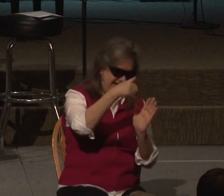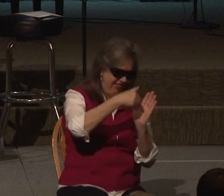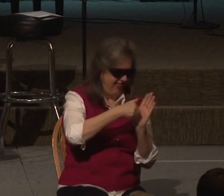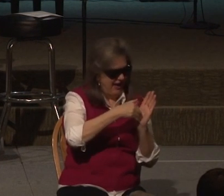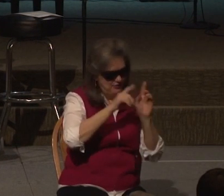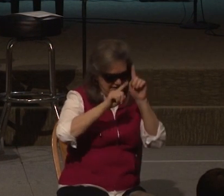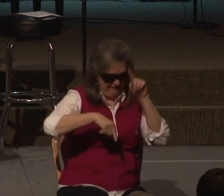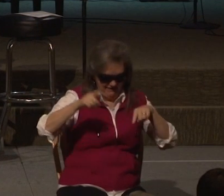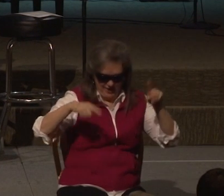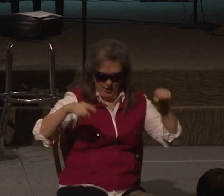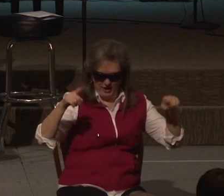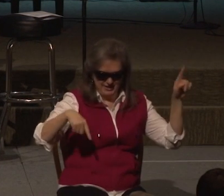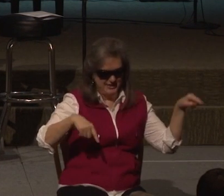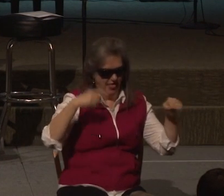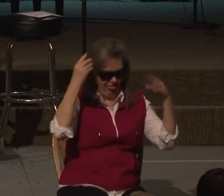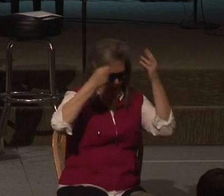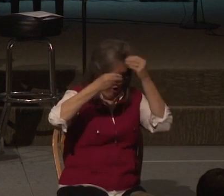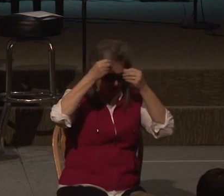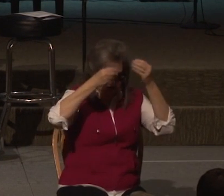350,000 different thoughts.